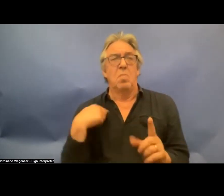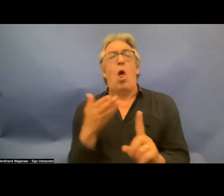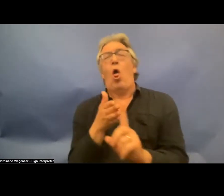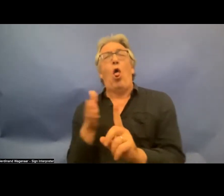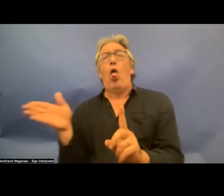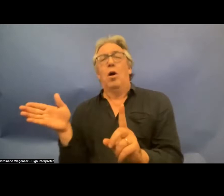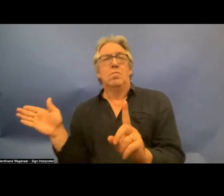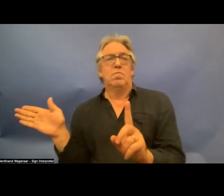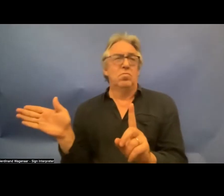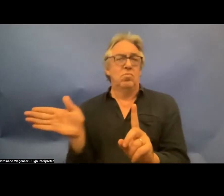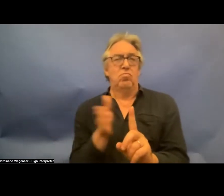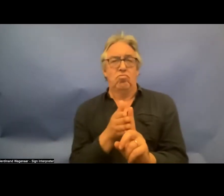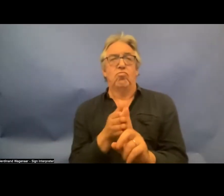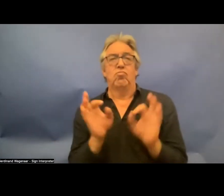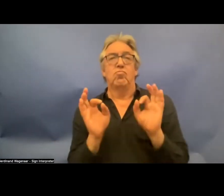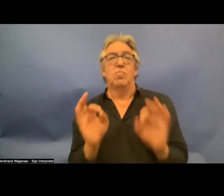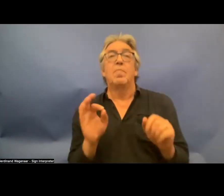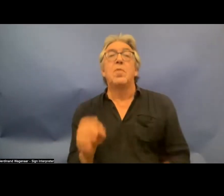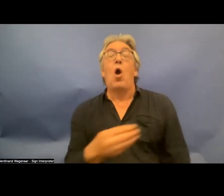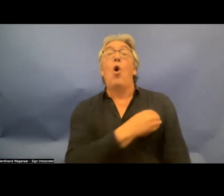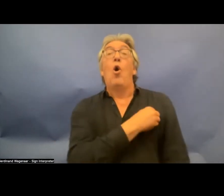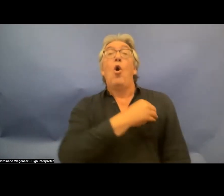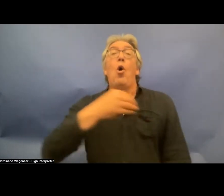366 people with disabilities